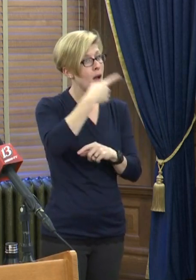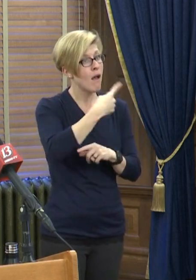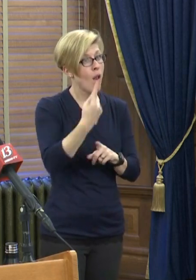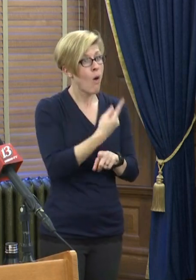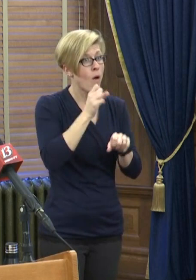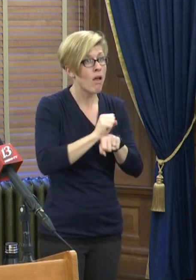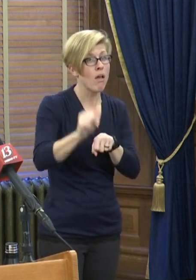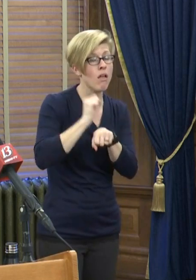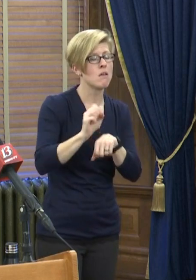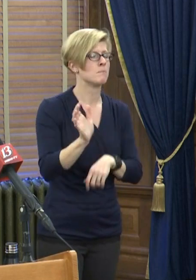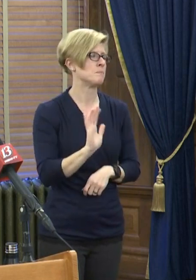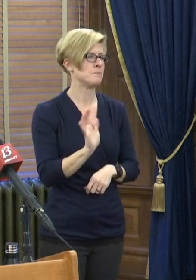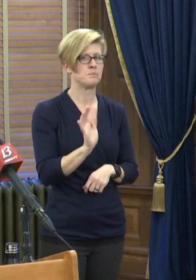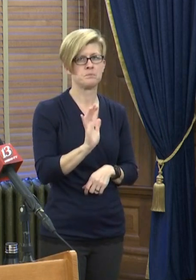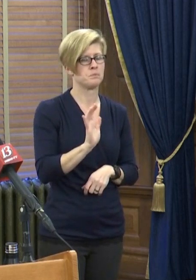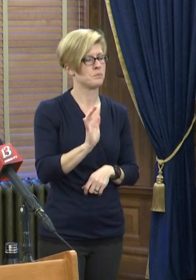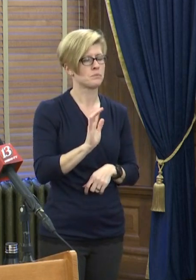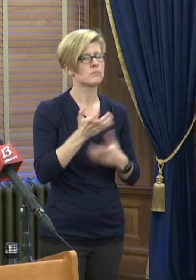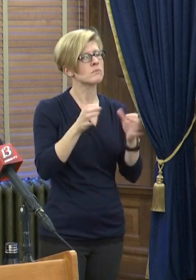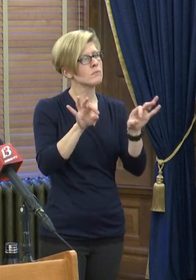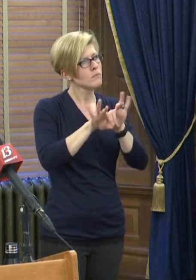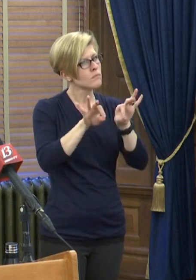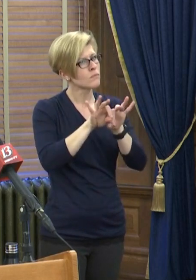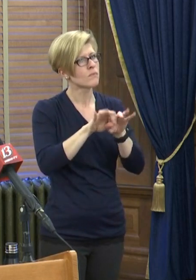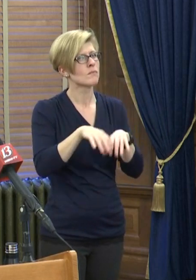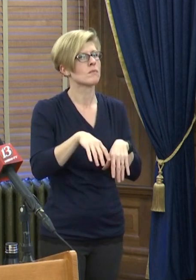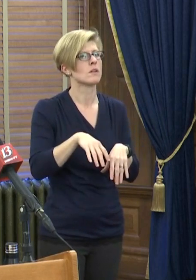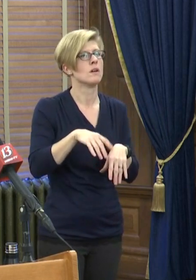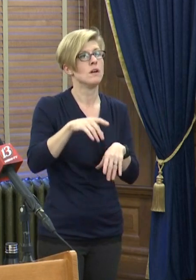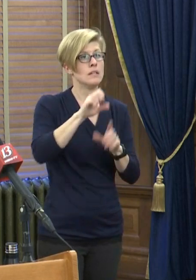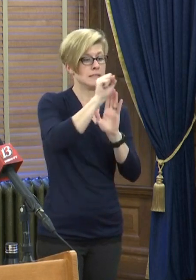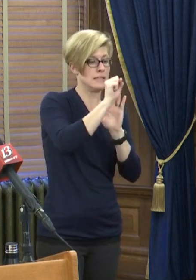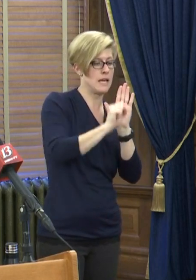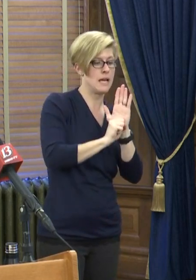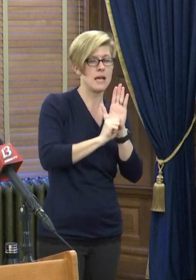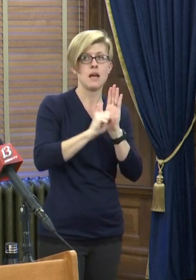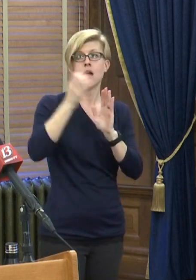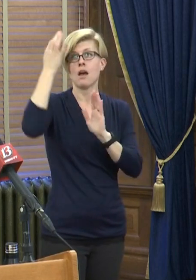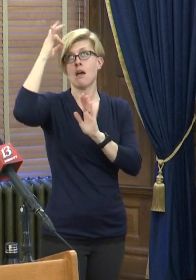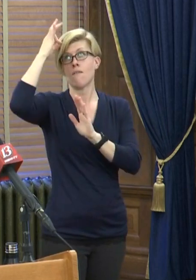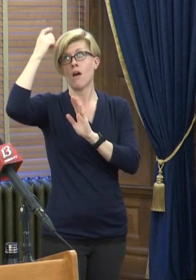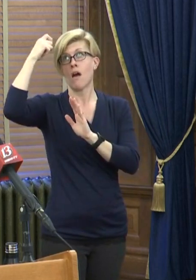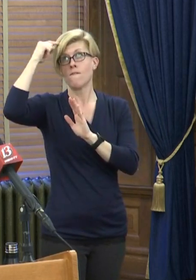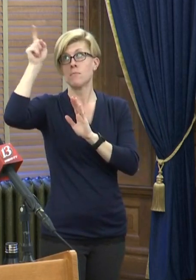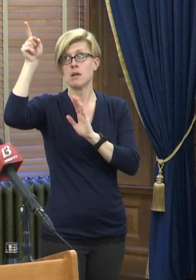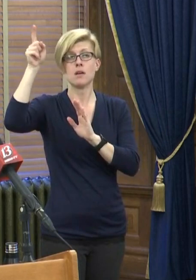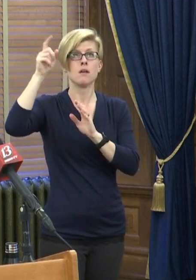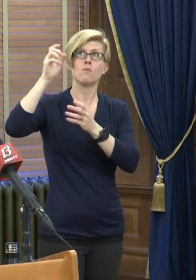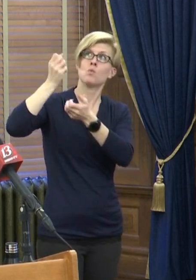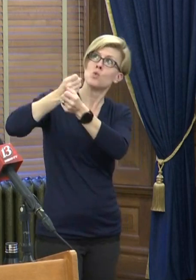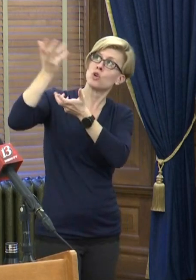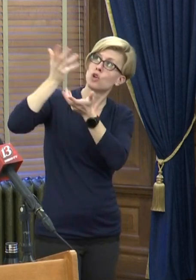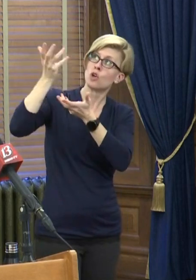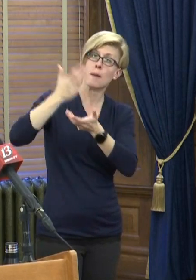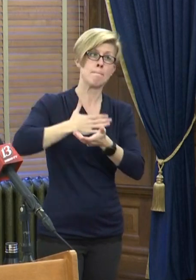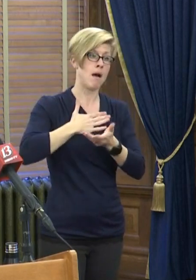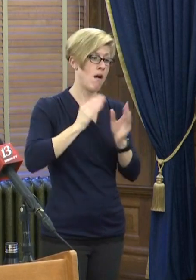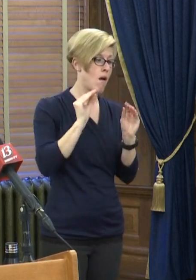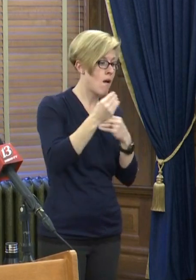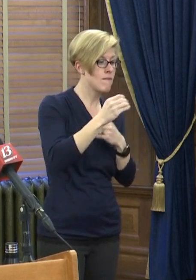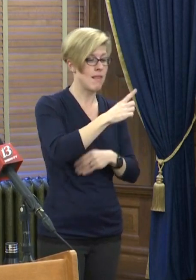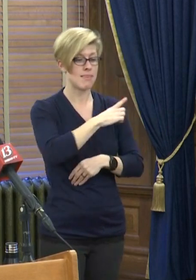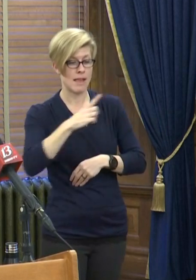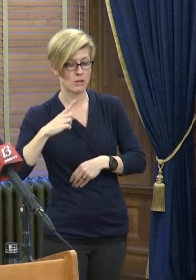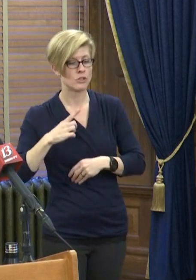alone. She will need collaboration across state and federal government, including my office and the legislature.